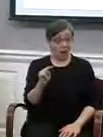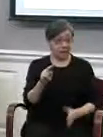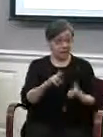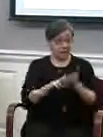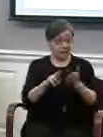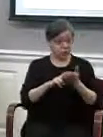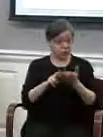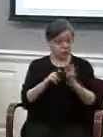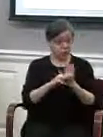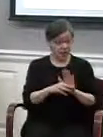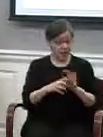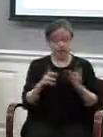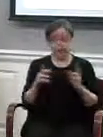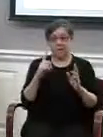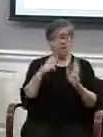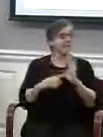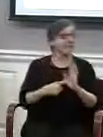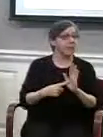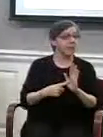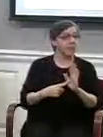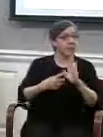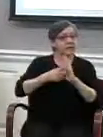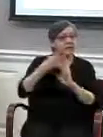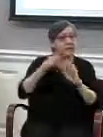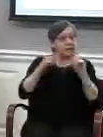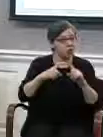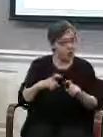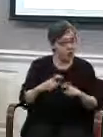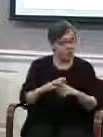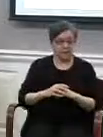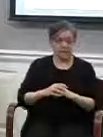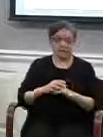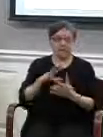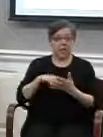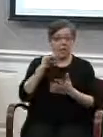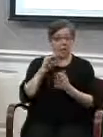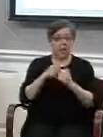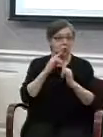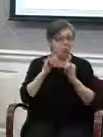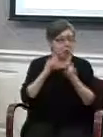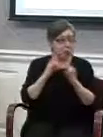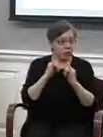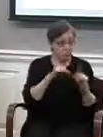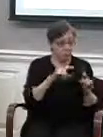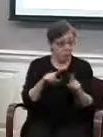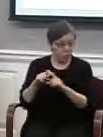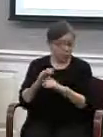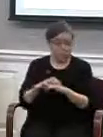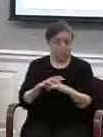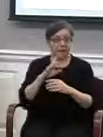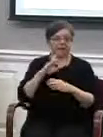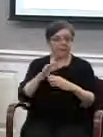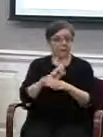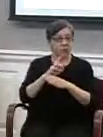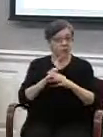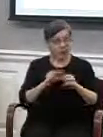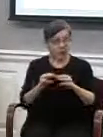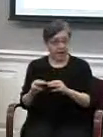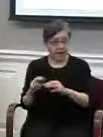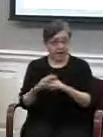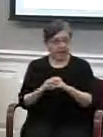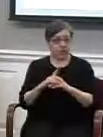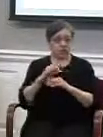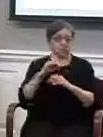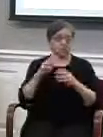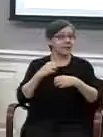They did things like develop surveys and conducted interviews. And they used technologies to conduct research and to present statistics and